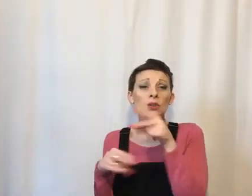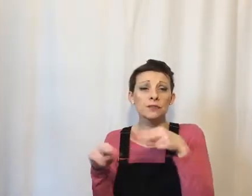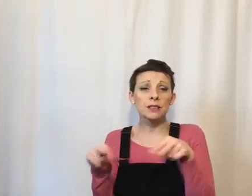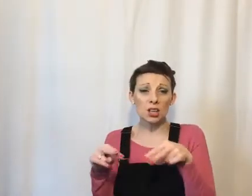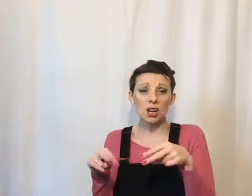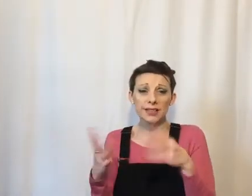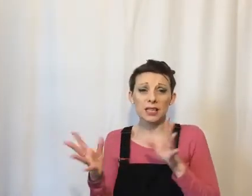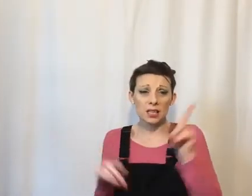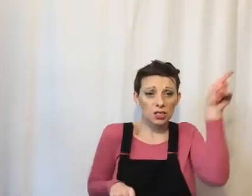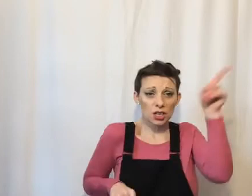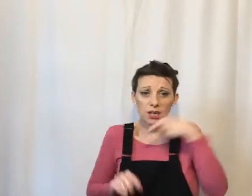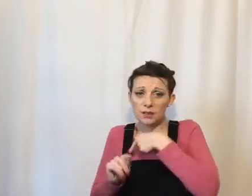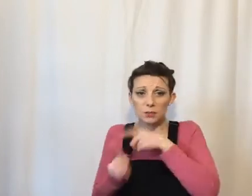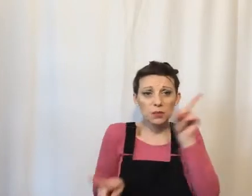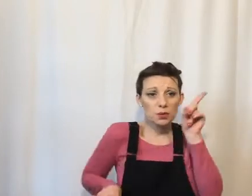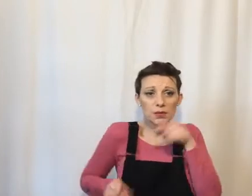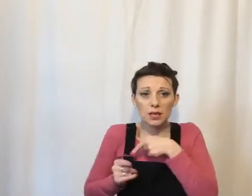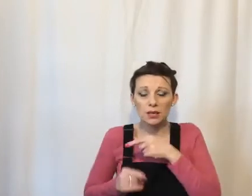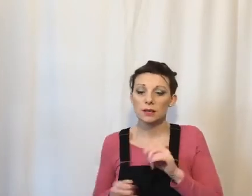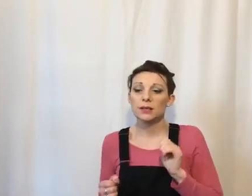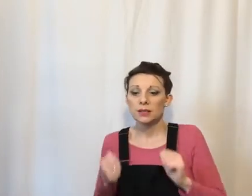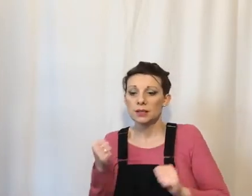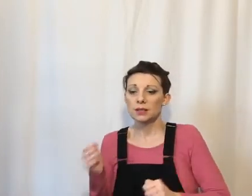Opportunity dancing, looking out some moves here.